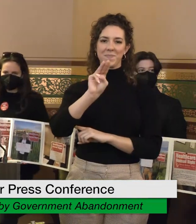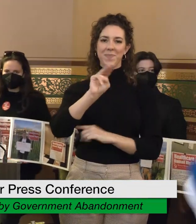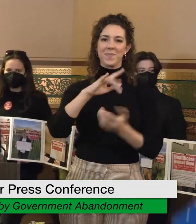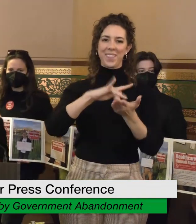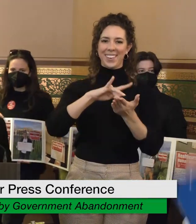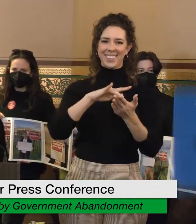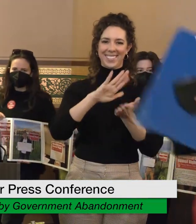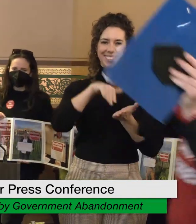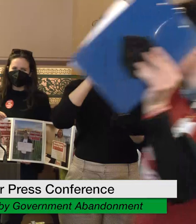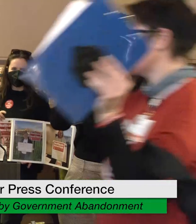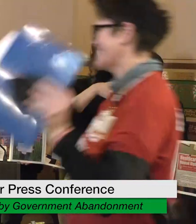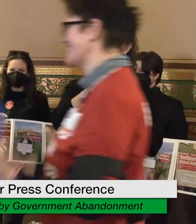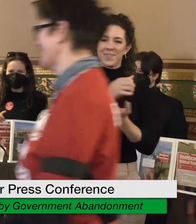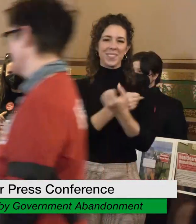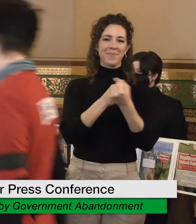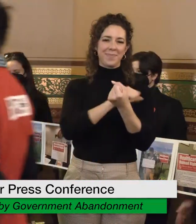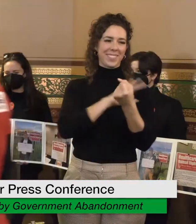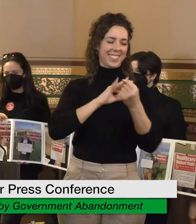AST.